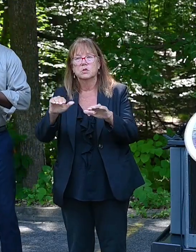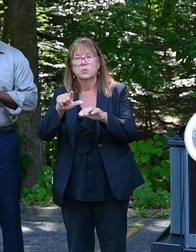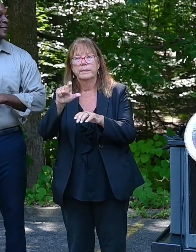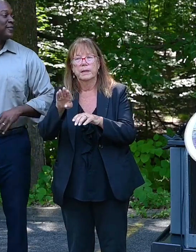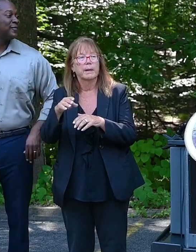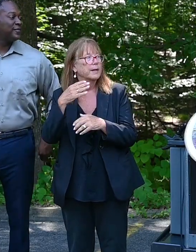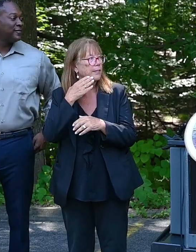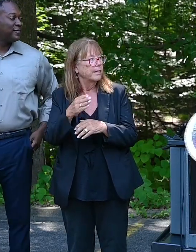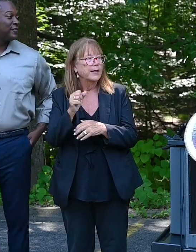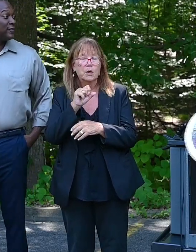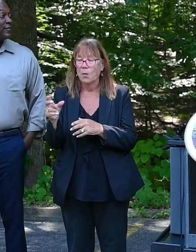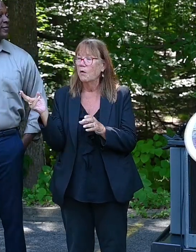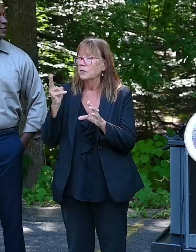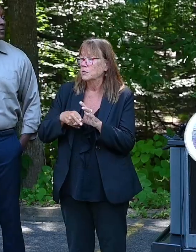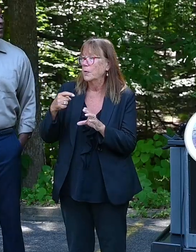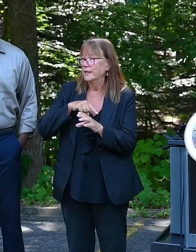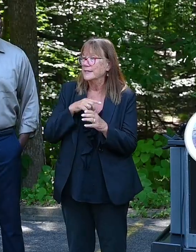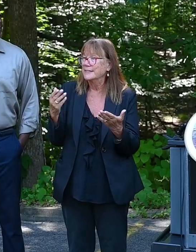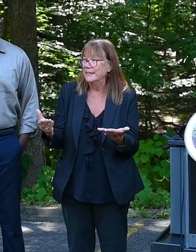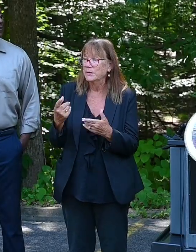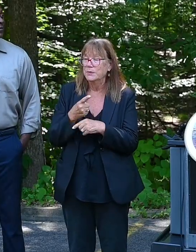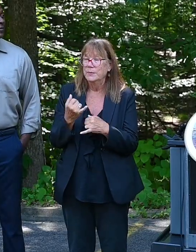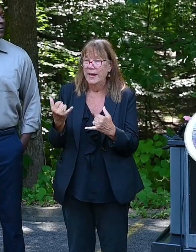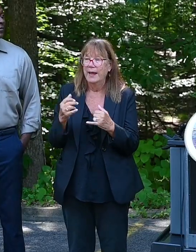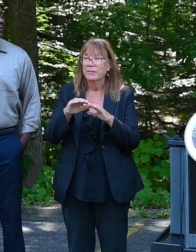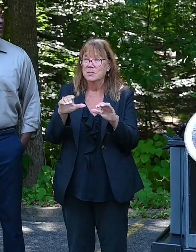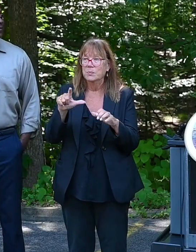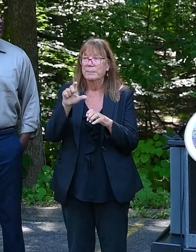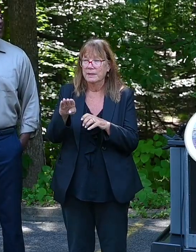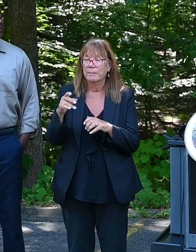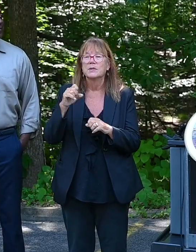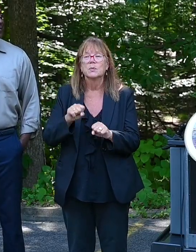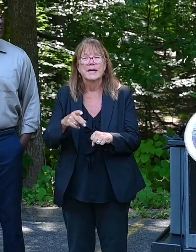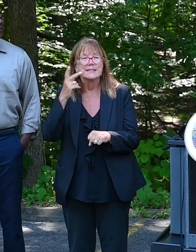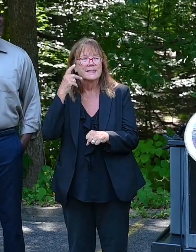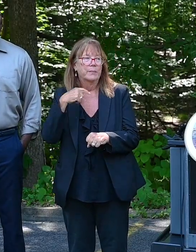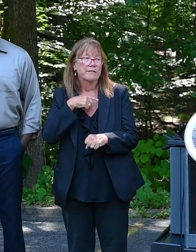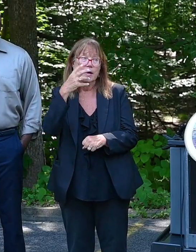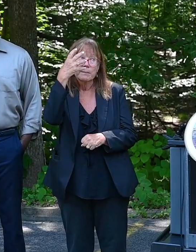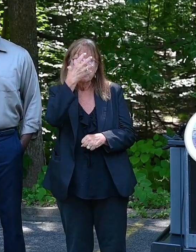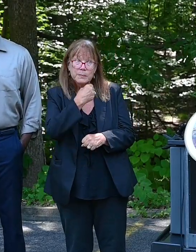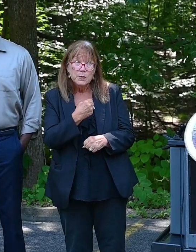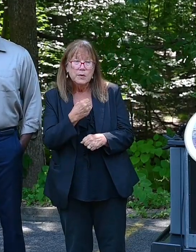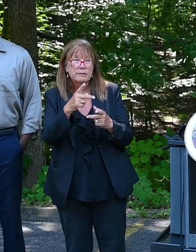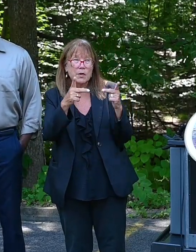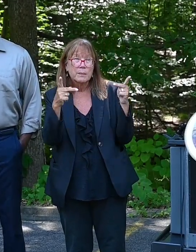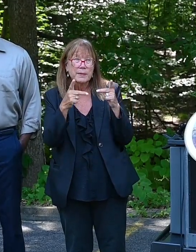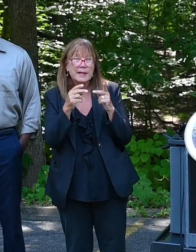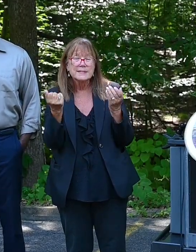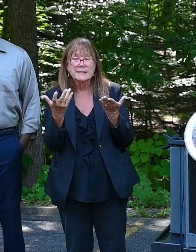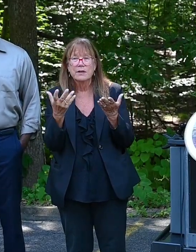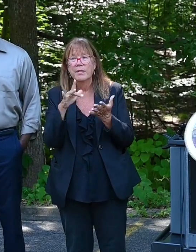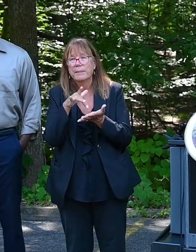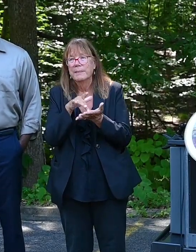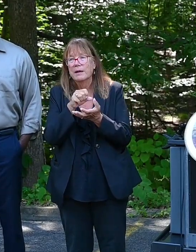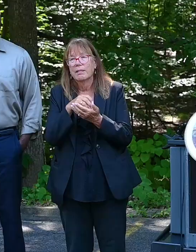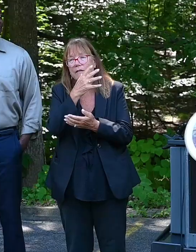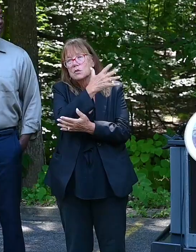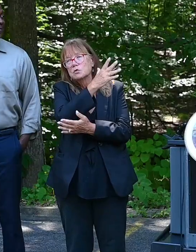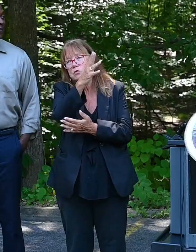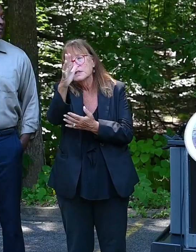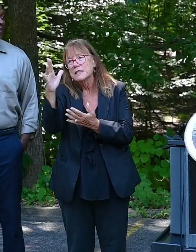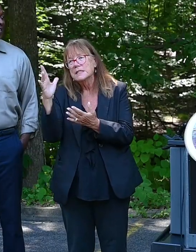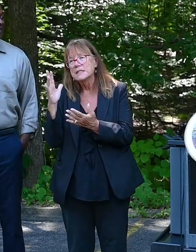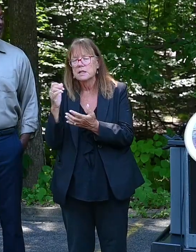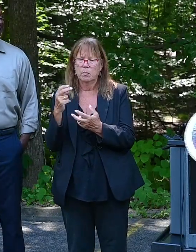Thank you, everyone, for joining us here today at Watermont Swim Club. As you can see, we have a beautiful sanctuary among the trees, and we hope this easement helps